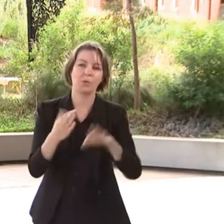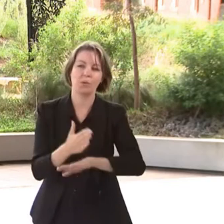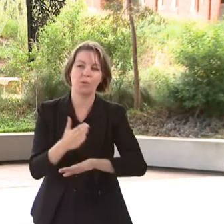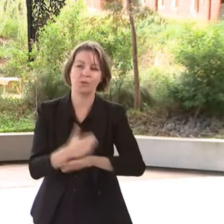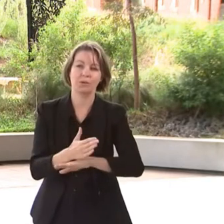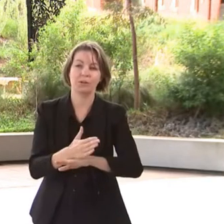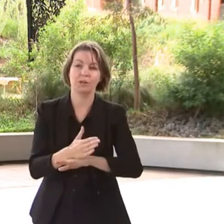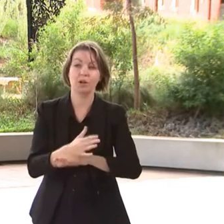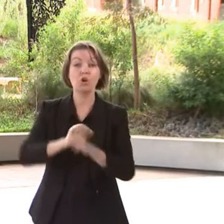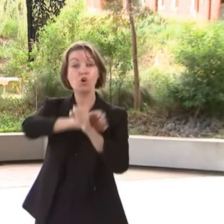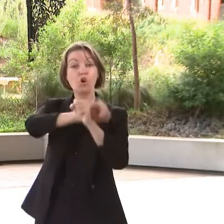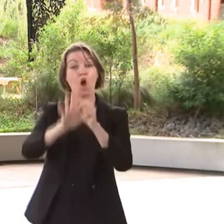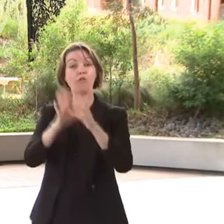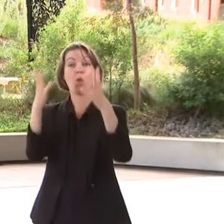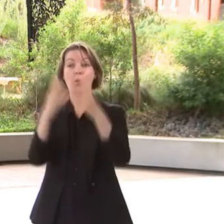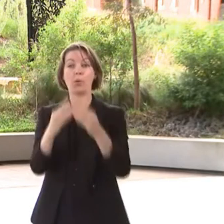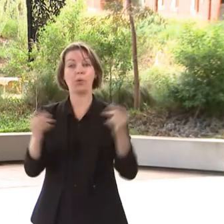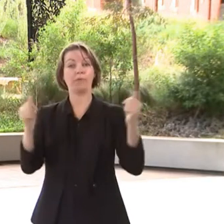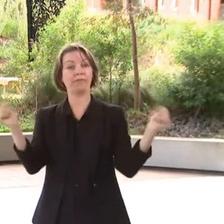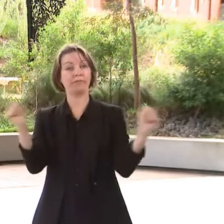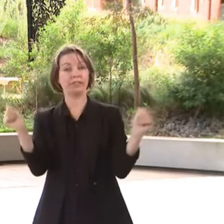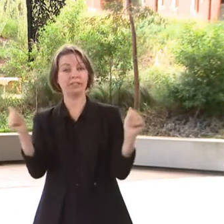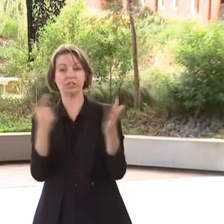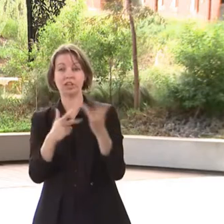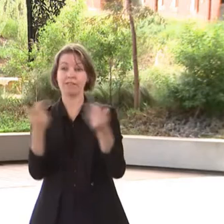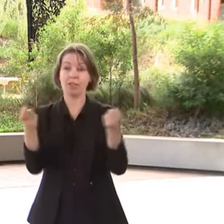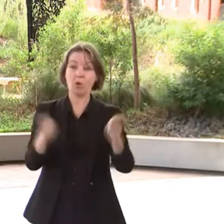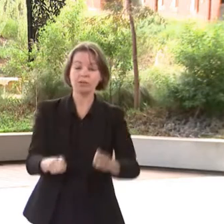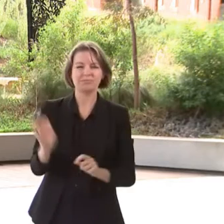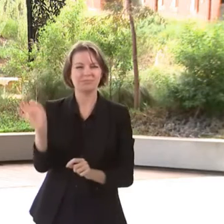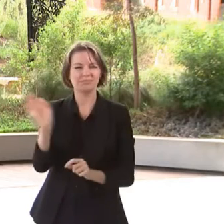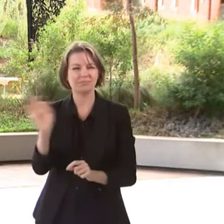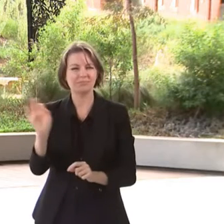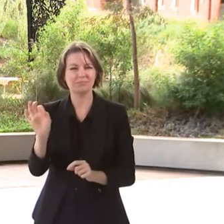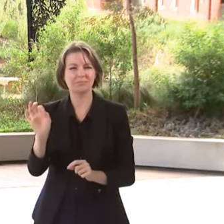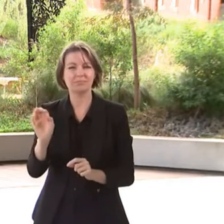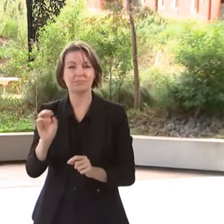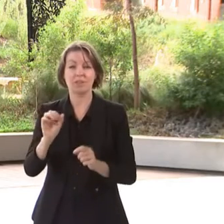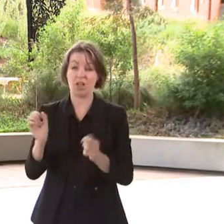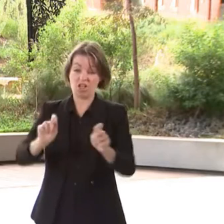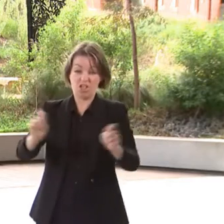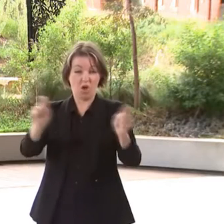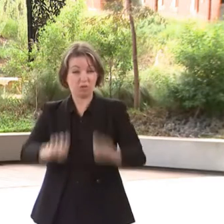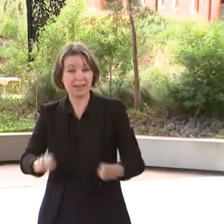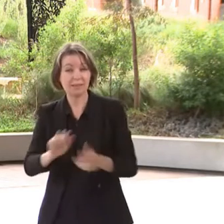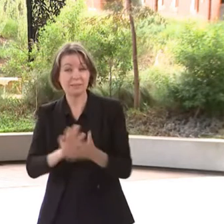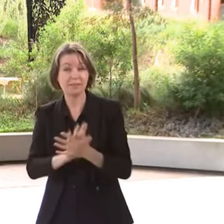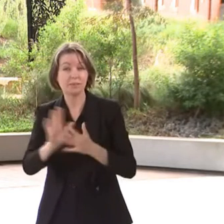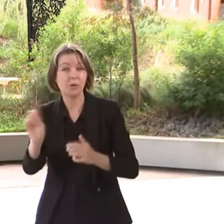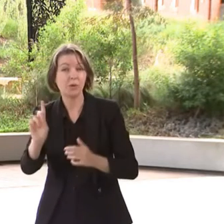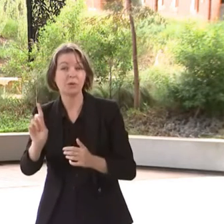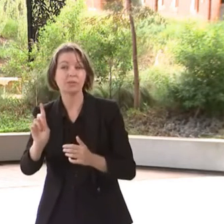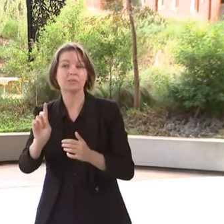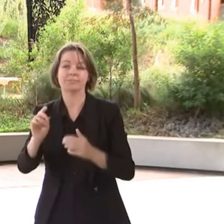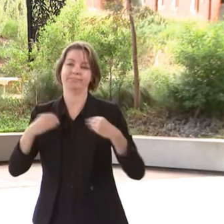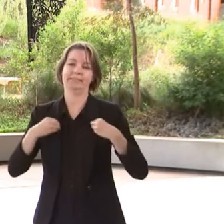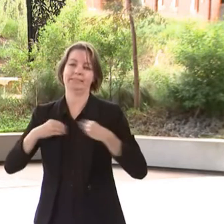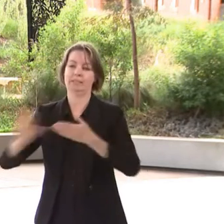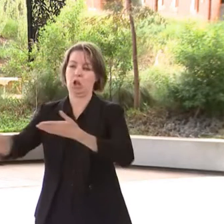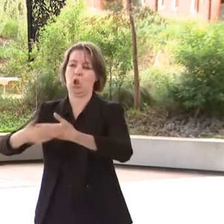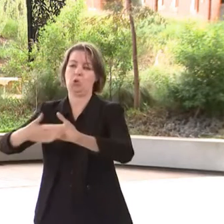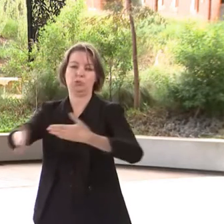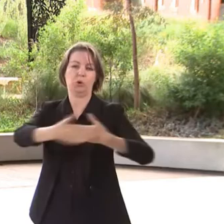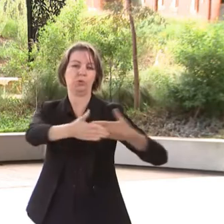The virus will come back, but what it does is it closes all the businesses. It ensures that people can't go to work.